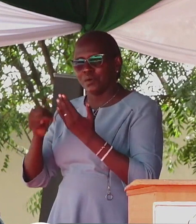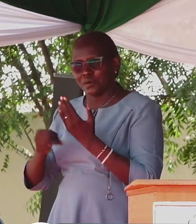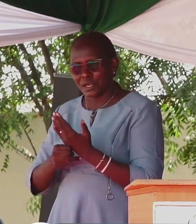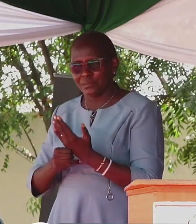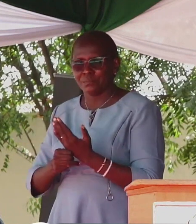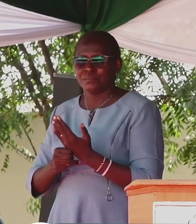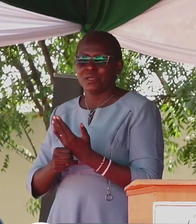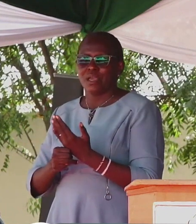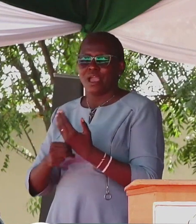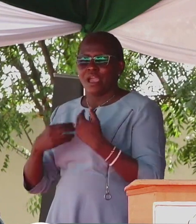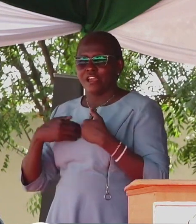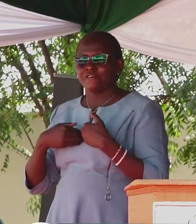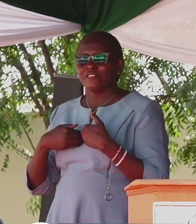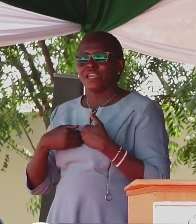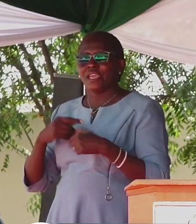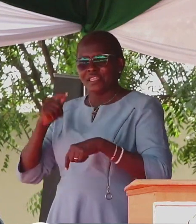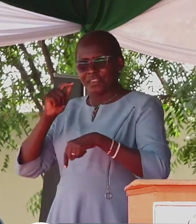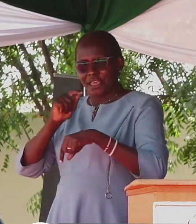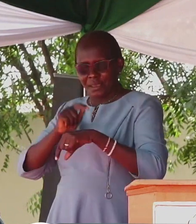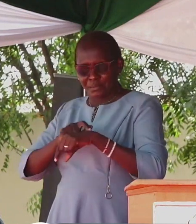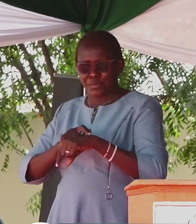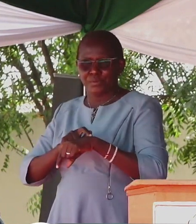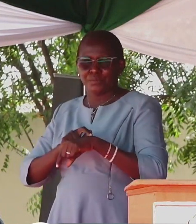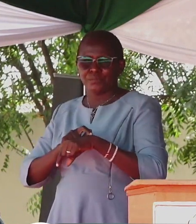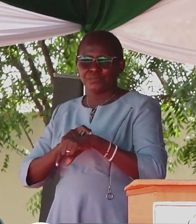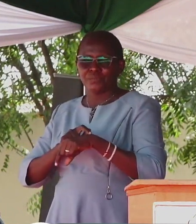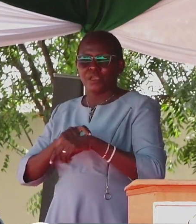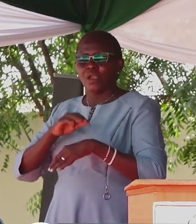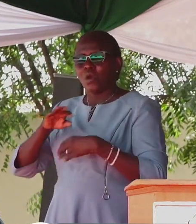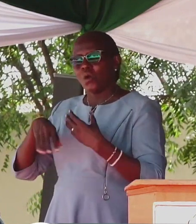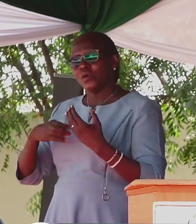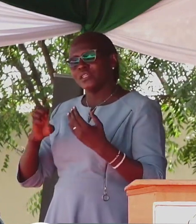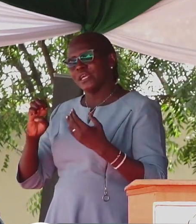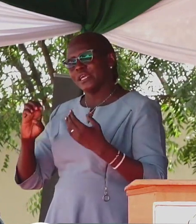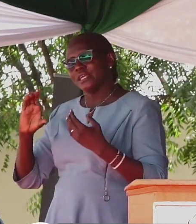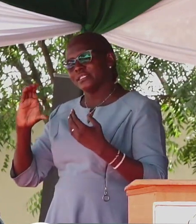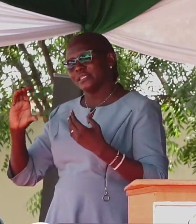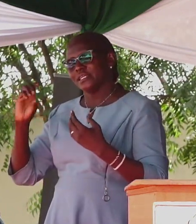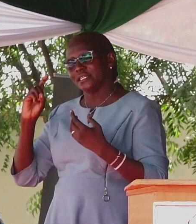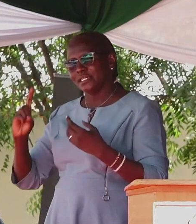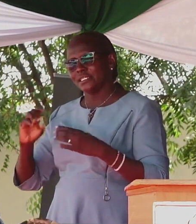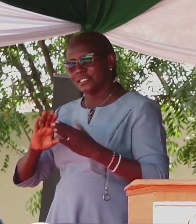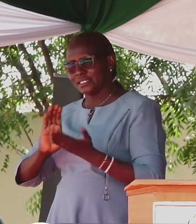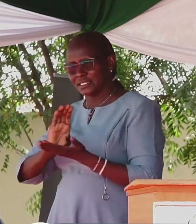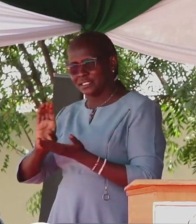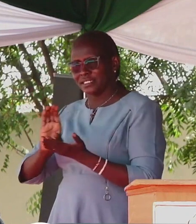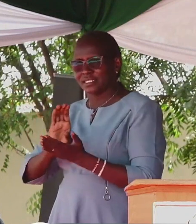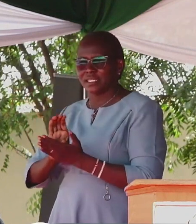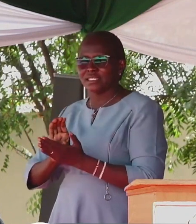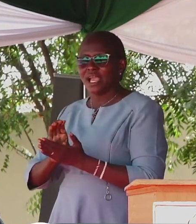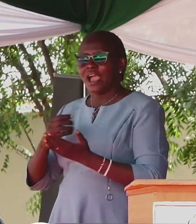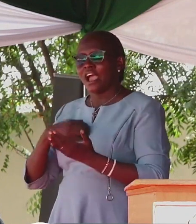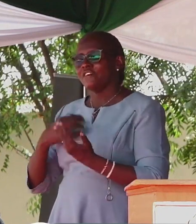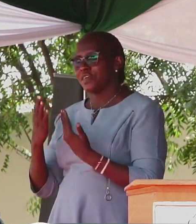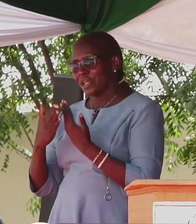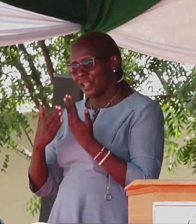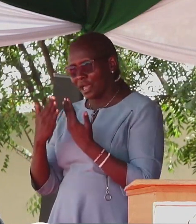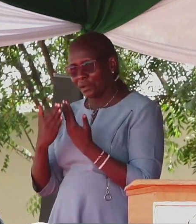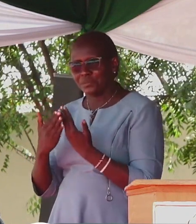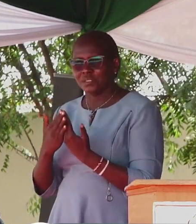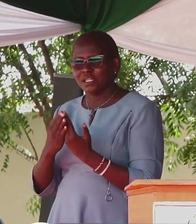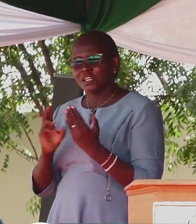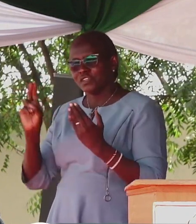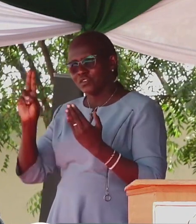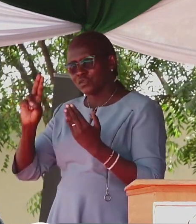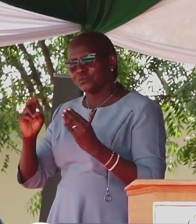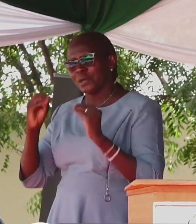learning program under EDU, and I think they are here. So all our ECD centers have digital smart devices that are being used